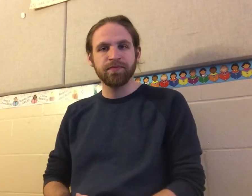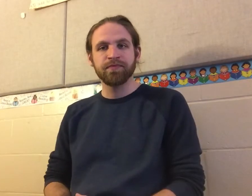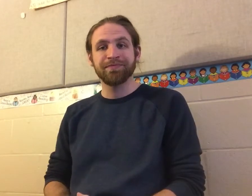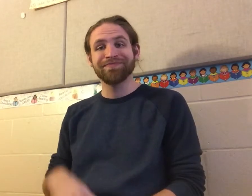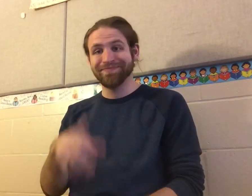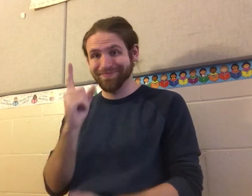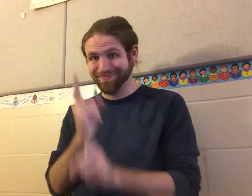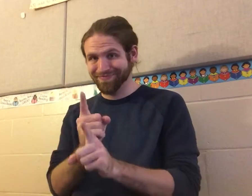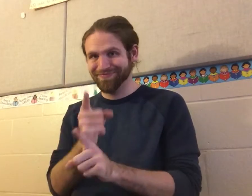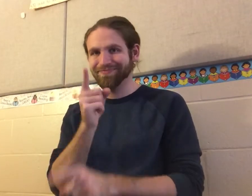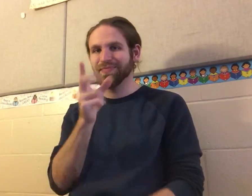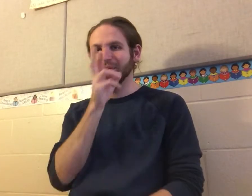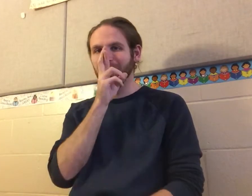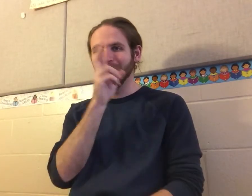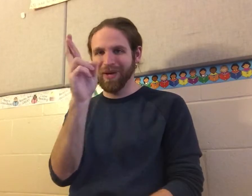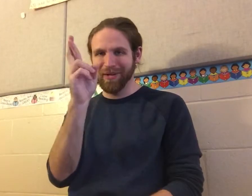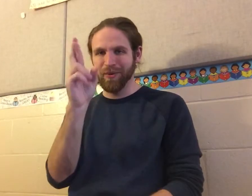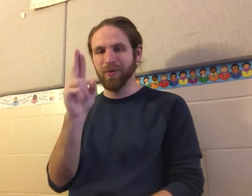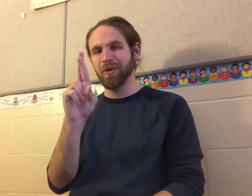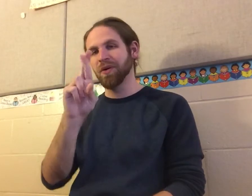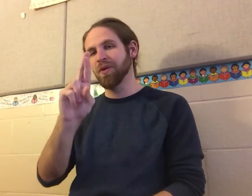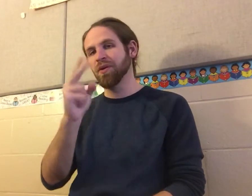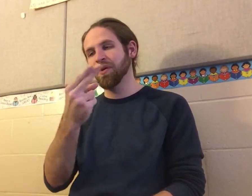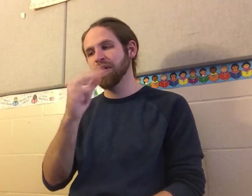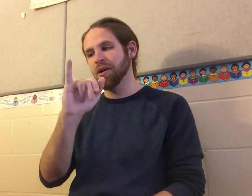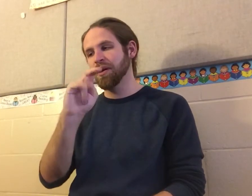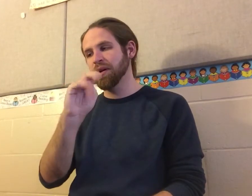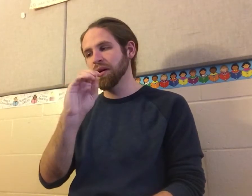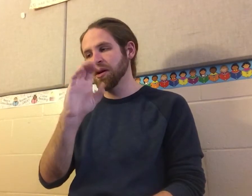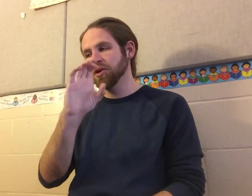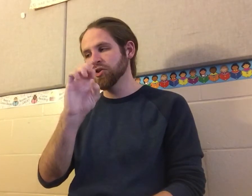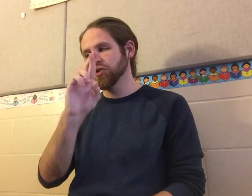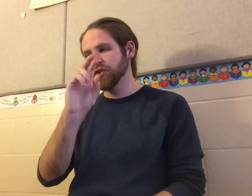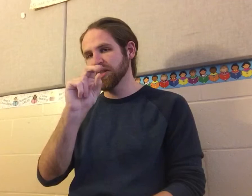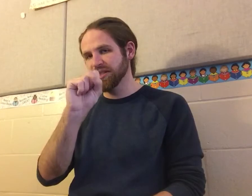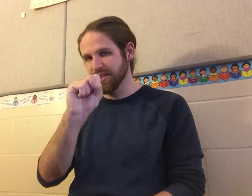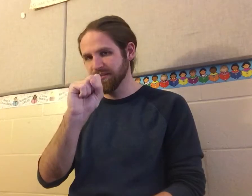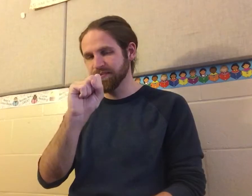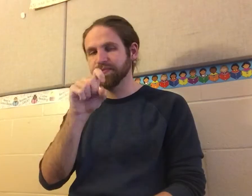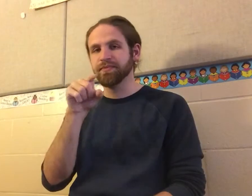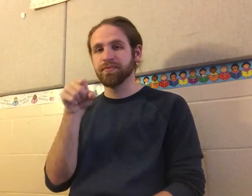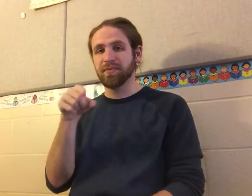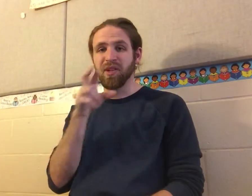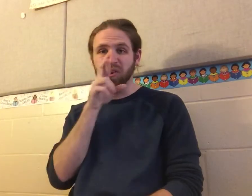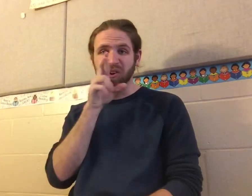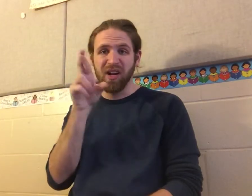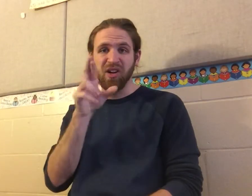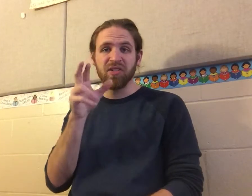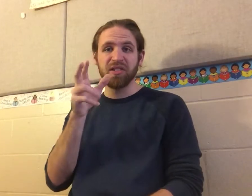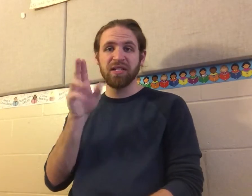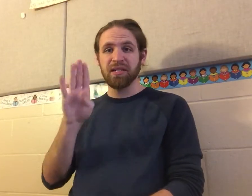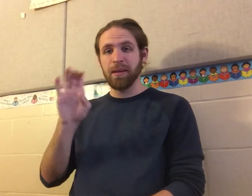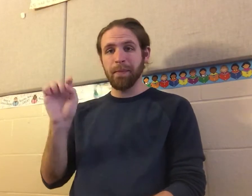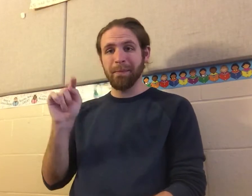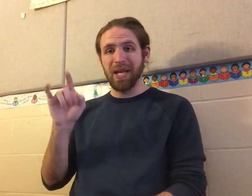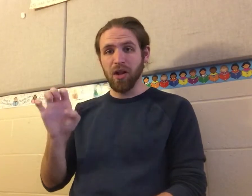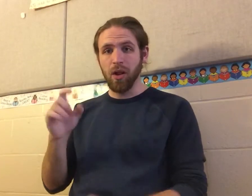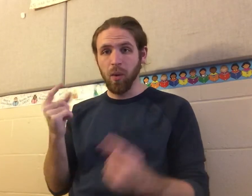Yes, a rhinoceros. The rhinoceros beetle uses its horn for digging hideouts and